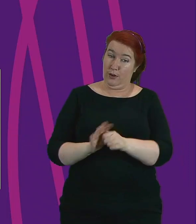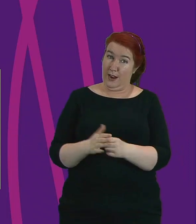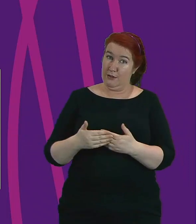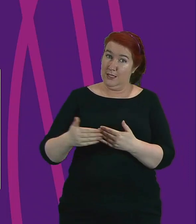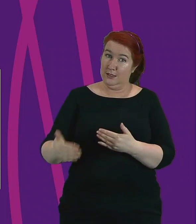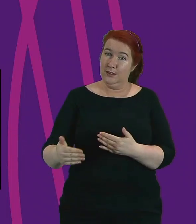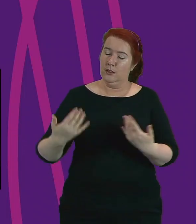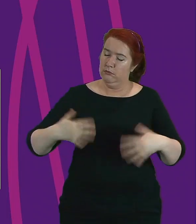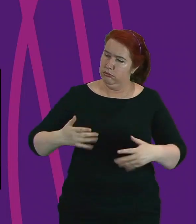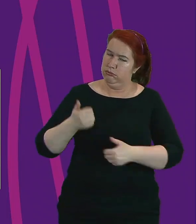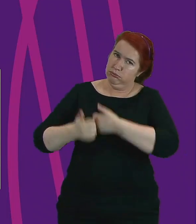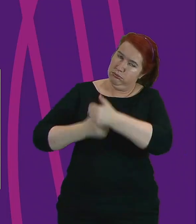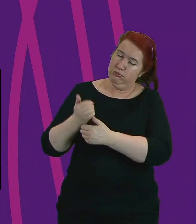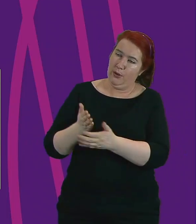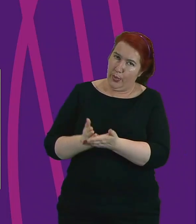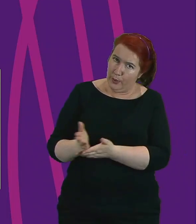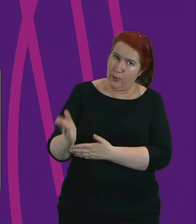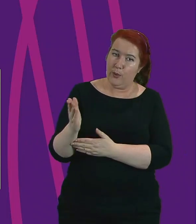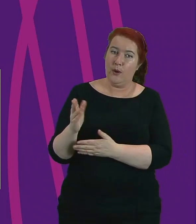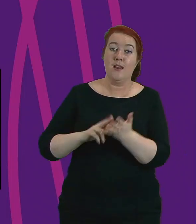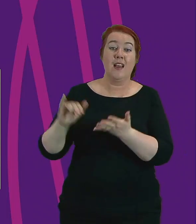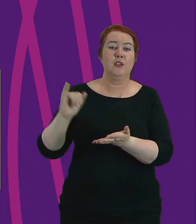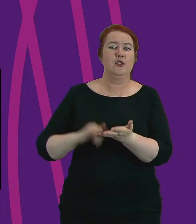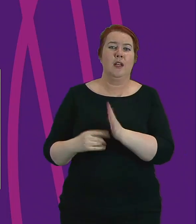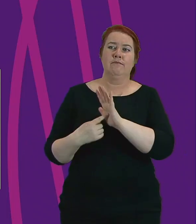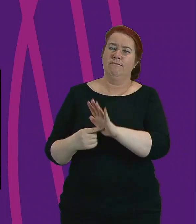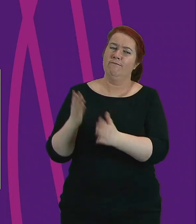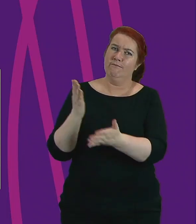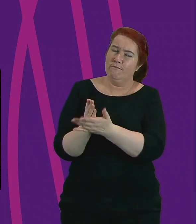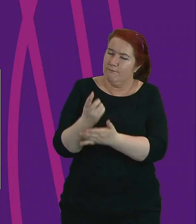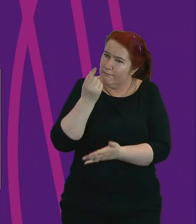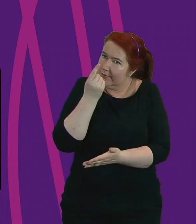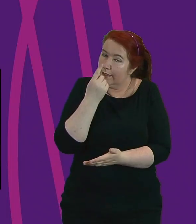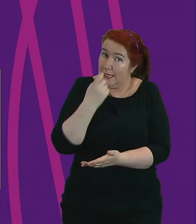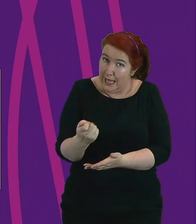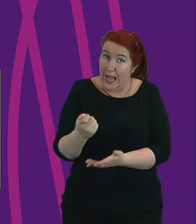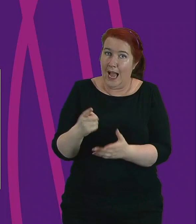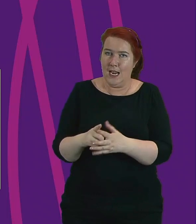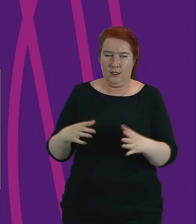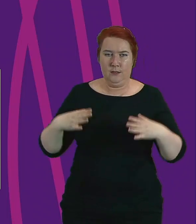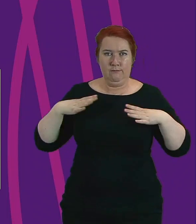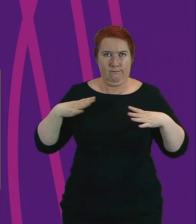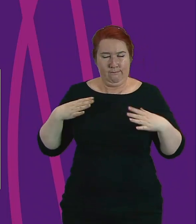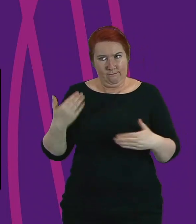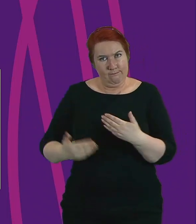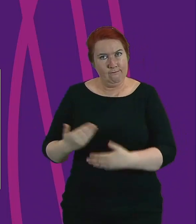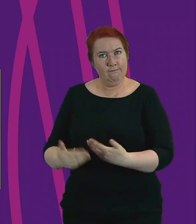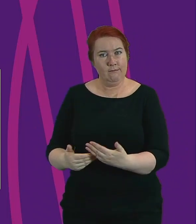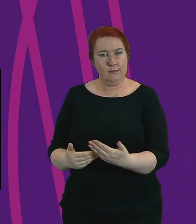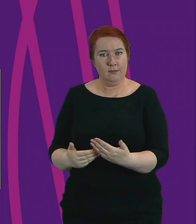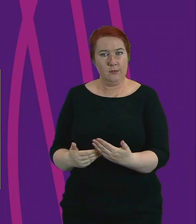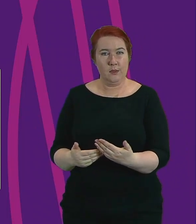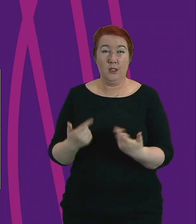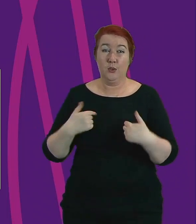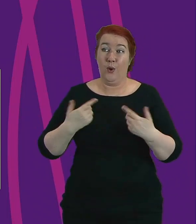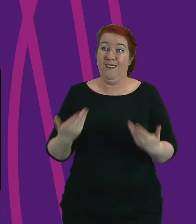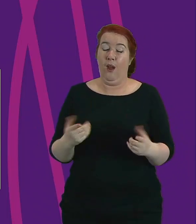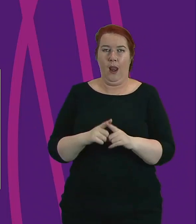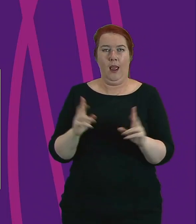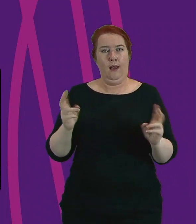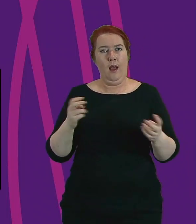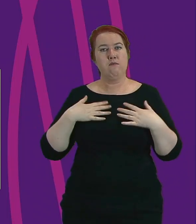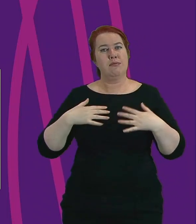done so admirably. It has shown itself capable of doing so and with capacity to spare. So while we have a bit of breathing space, while